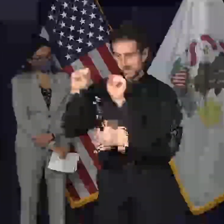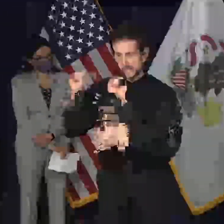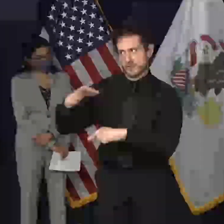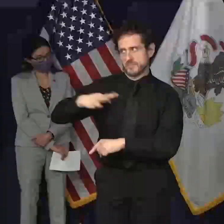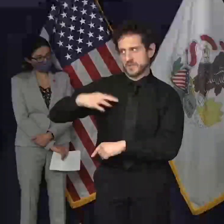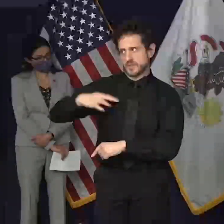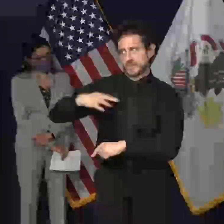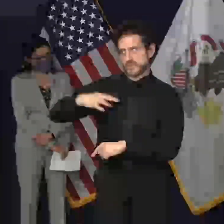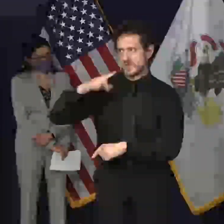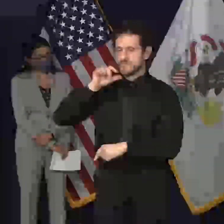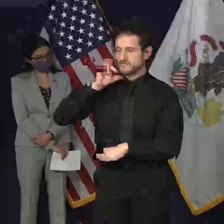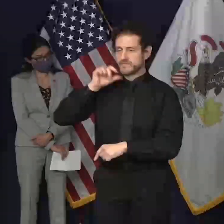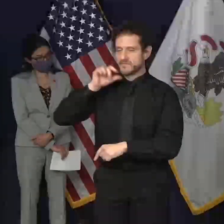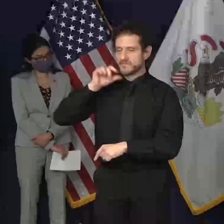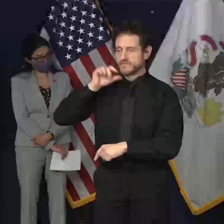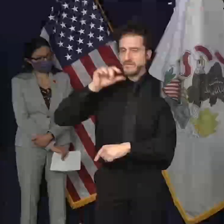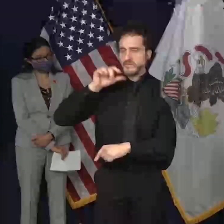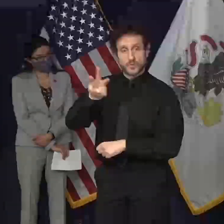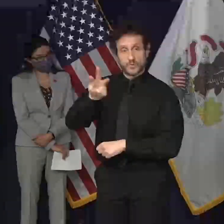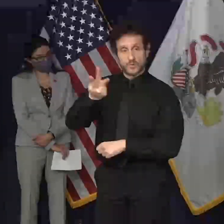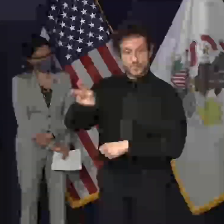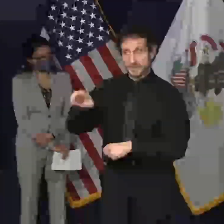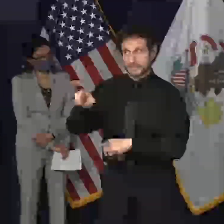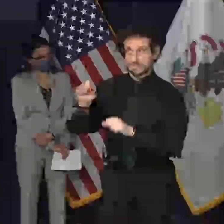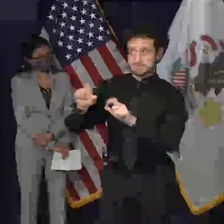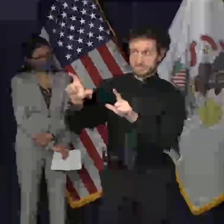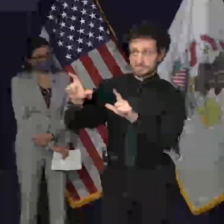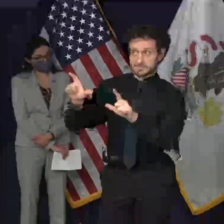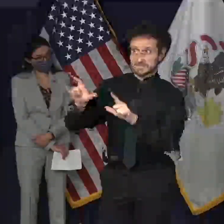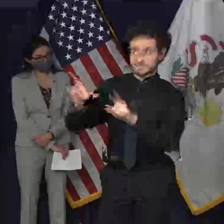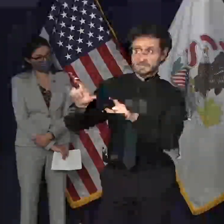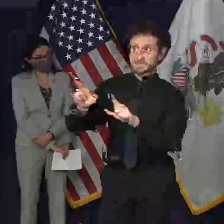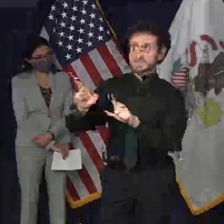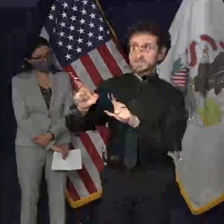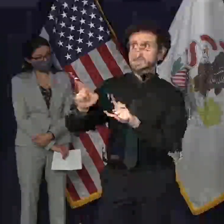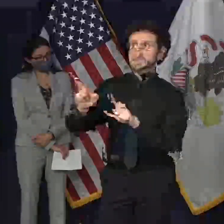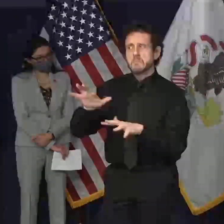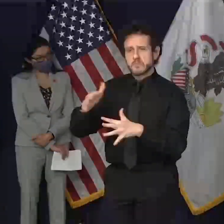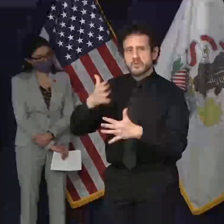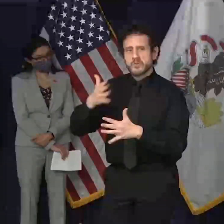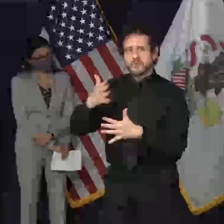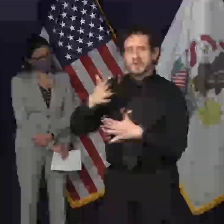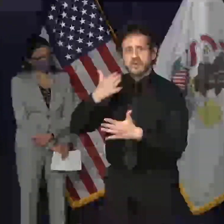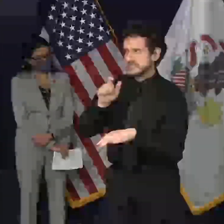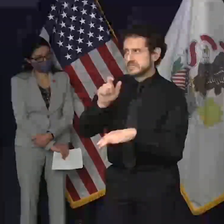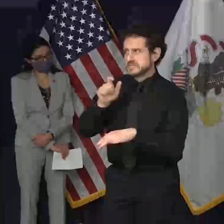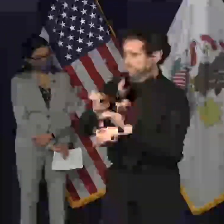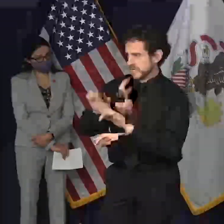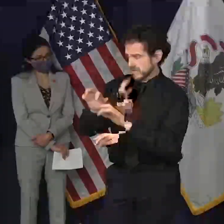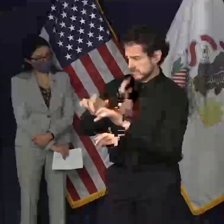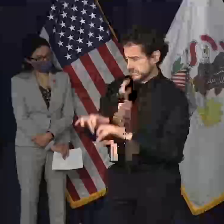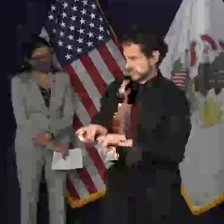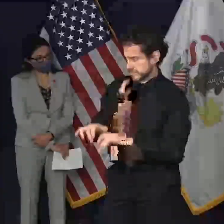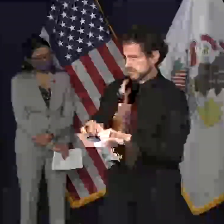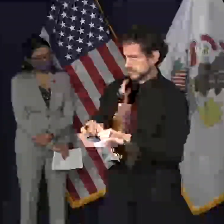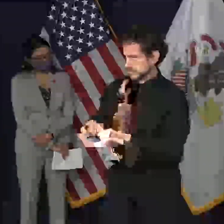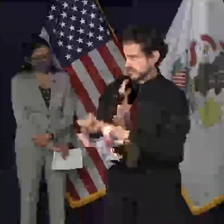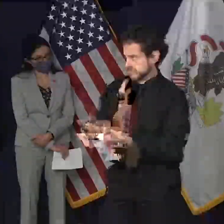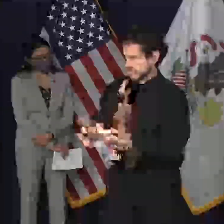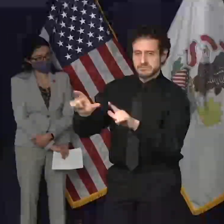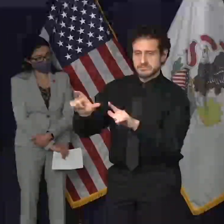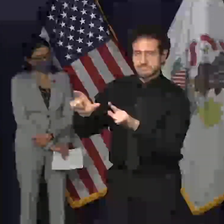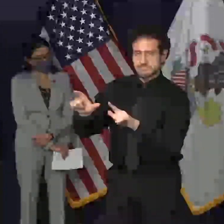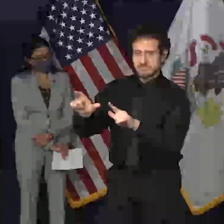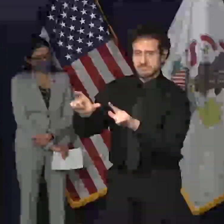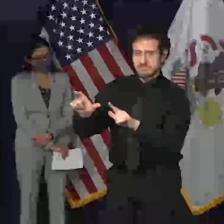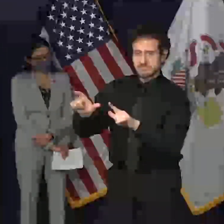get on the website actually has a very good uptime. So, you know, the idea that the website is crashing for everybody,